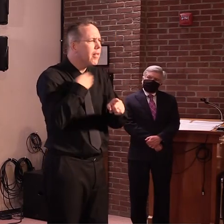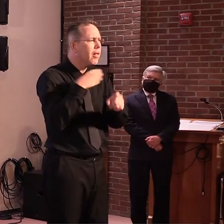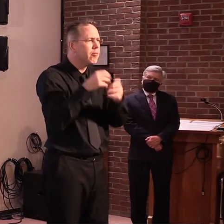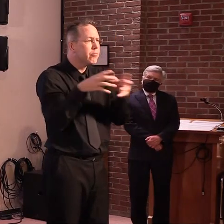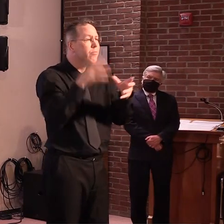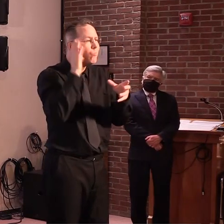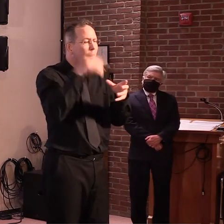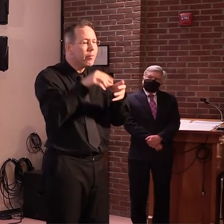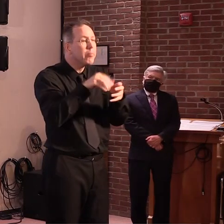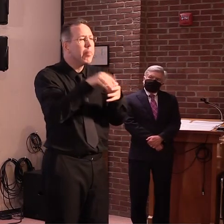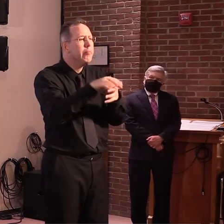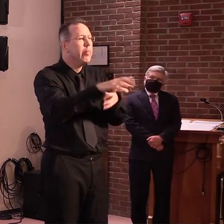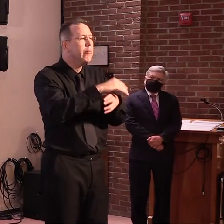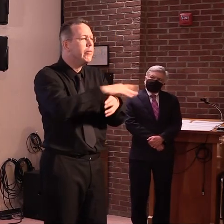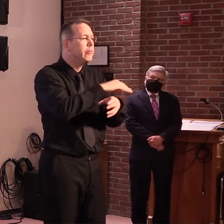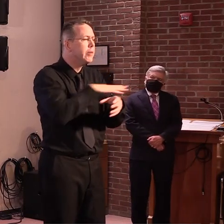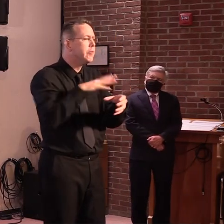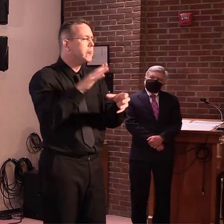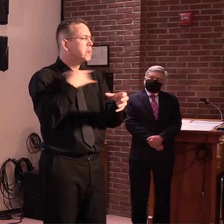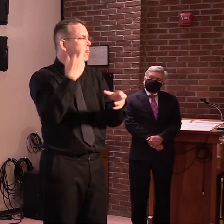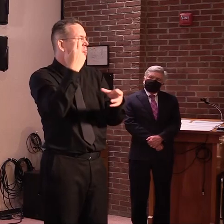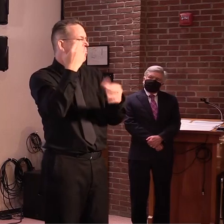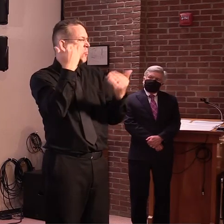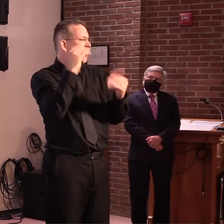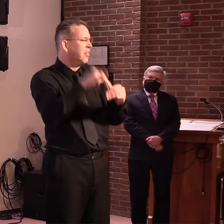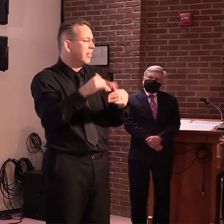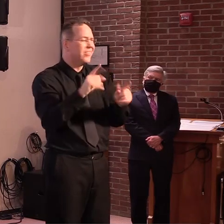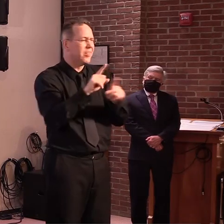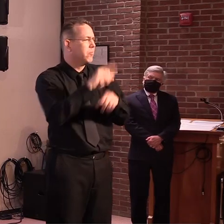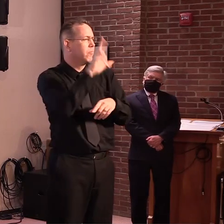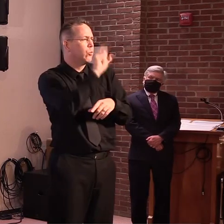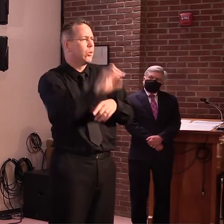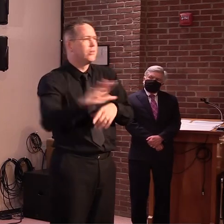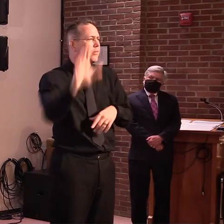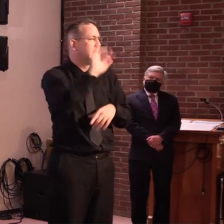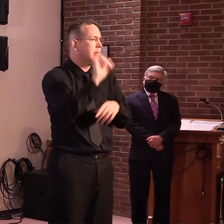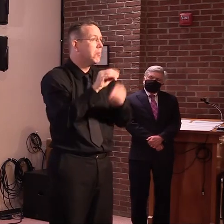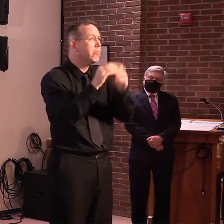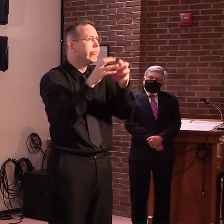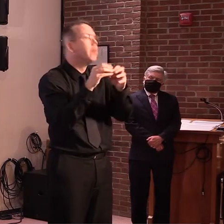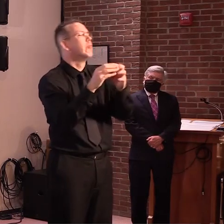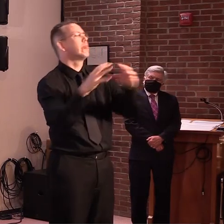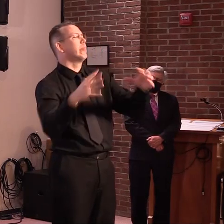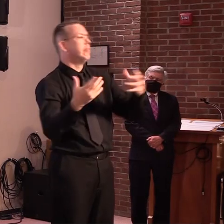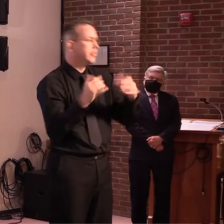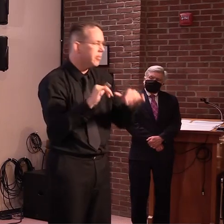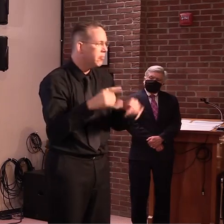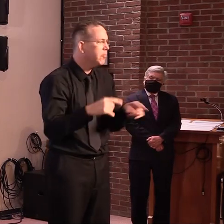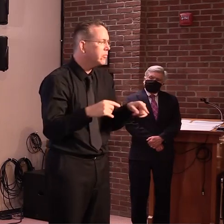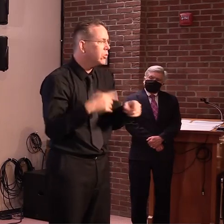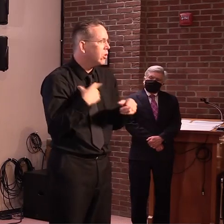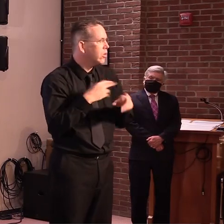have a containment strategy to surround them, you're in good shape. So my belief is that